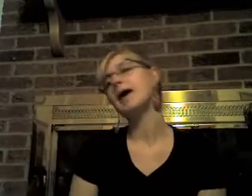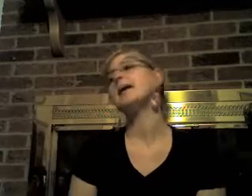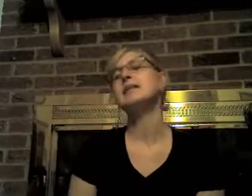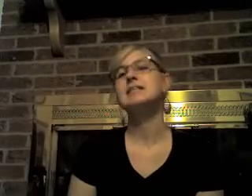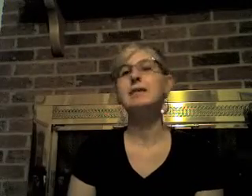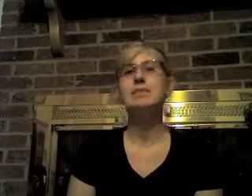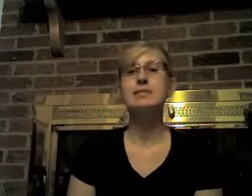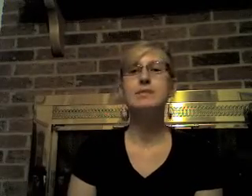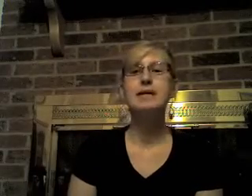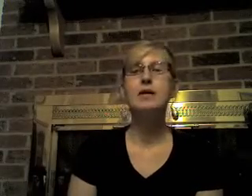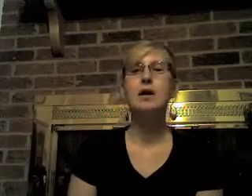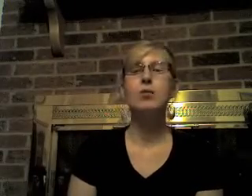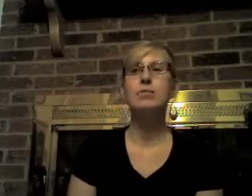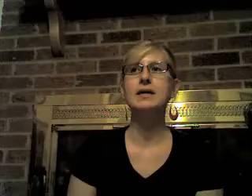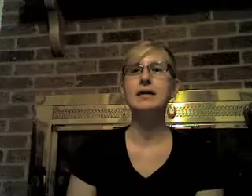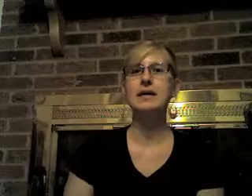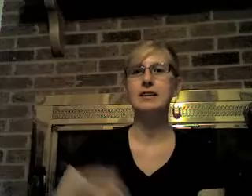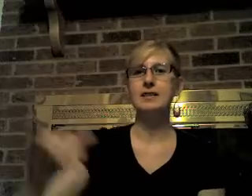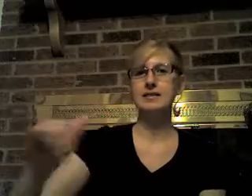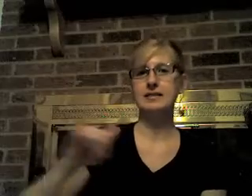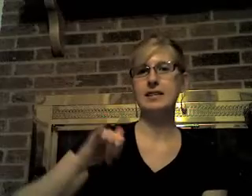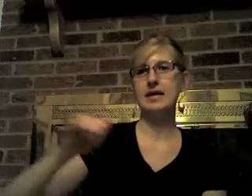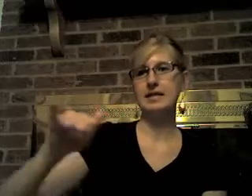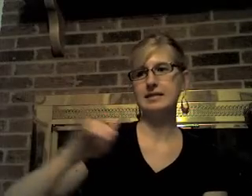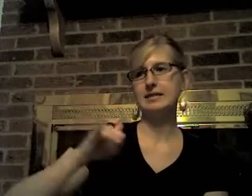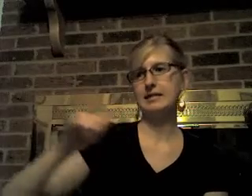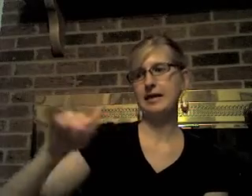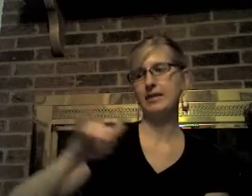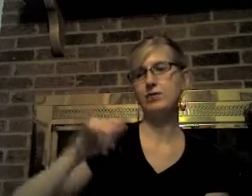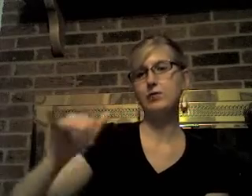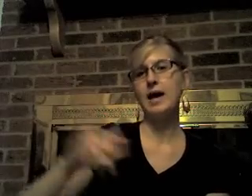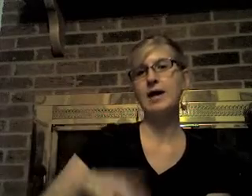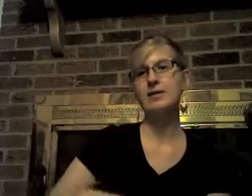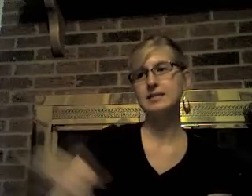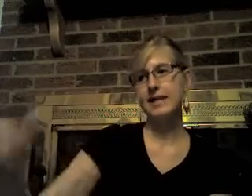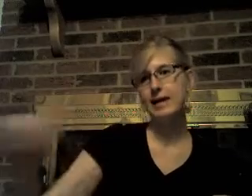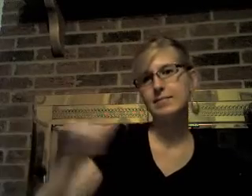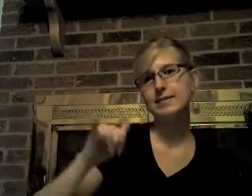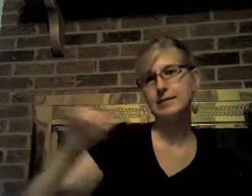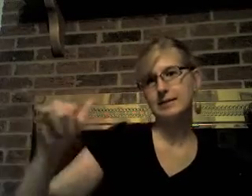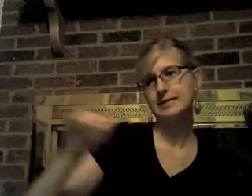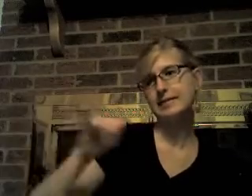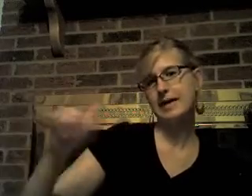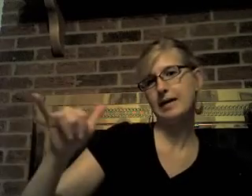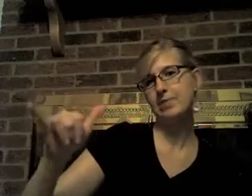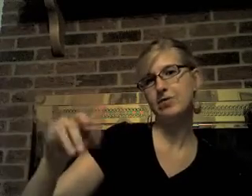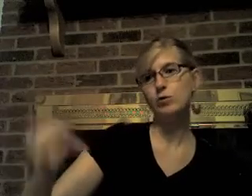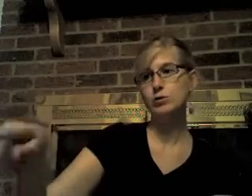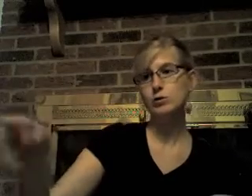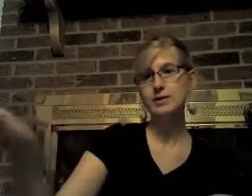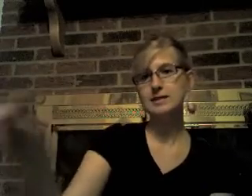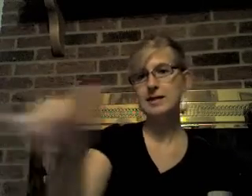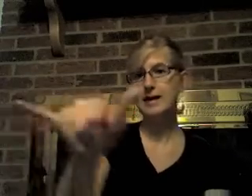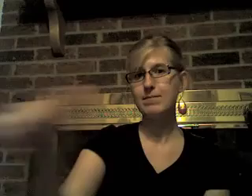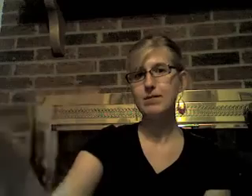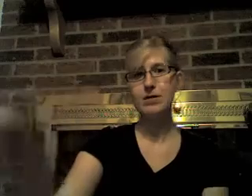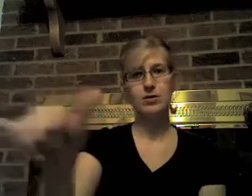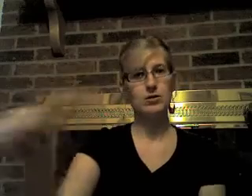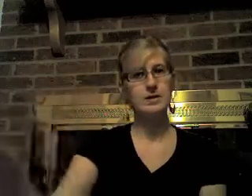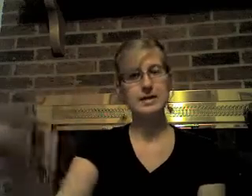But same as me would be this. Like if you and I are the same, same. If those two are the same, they're the